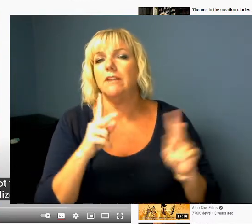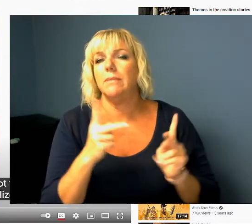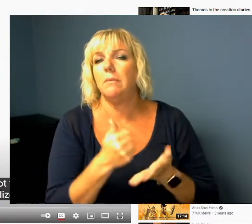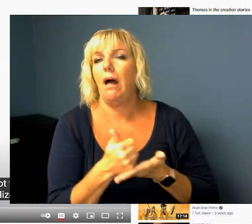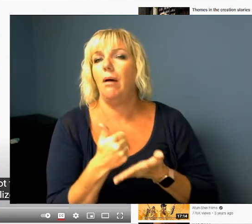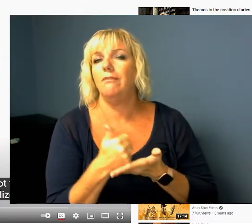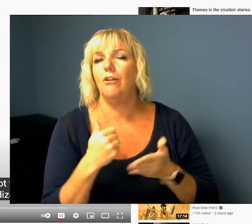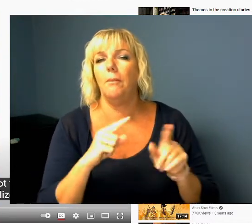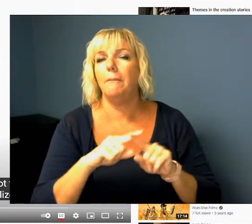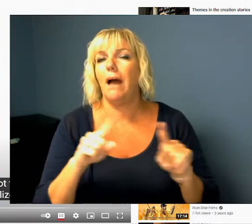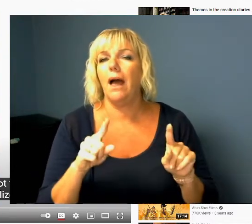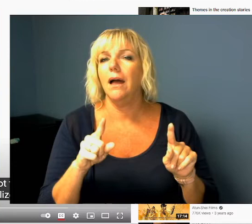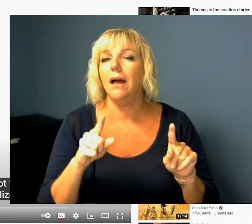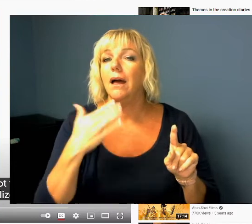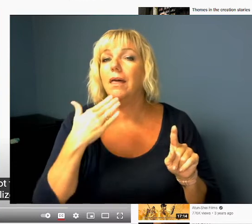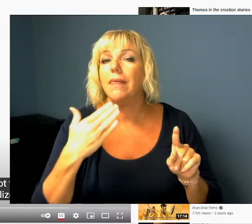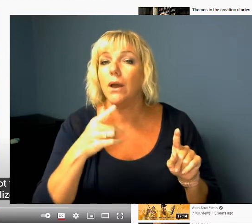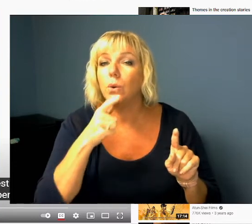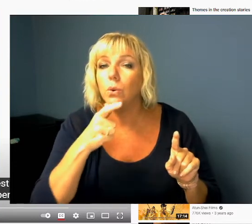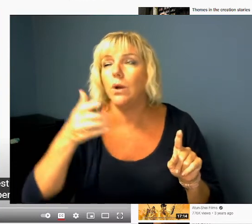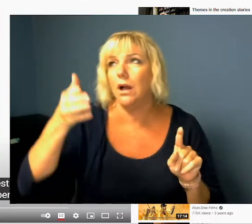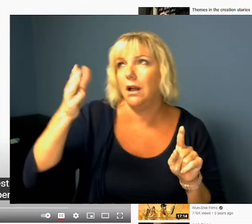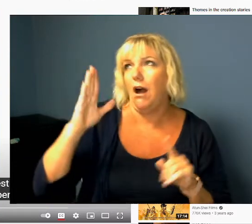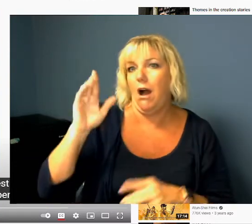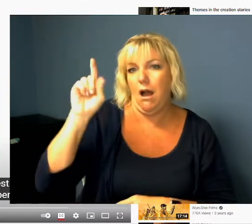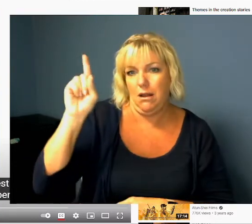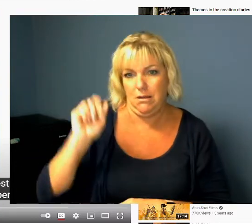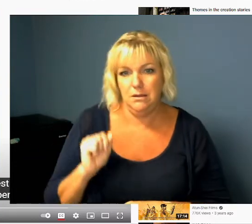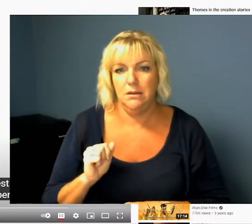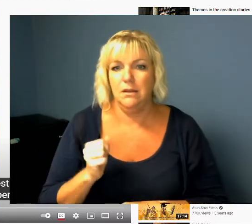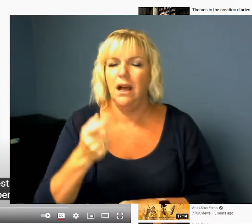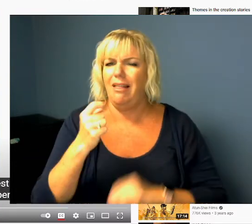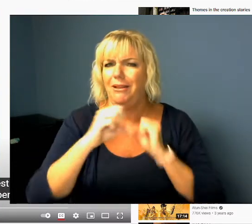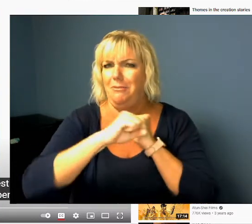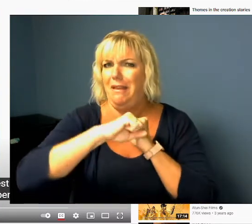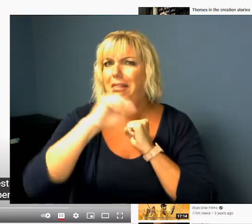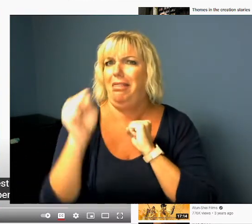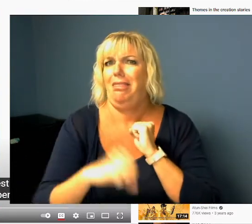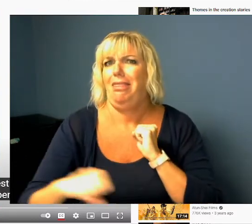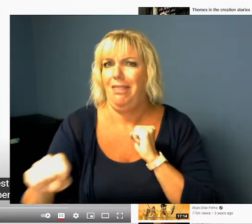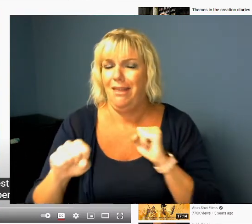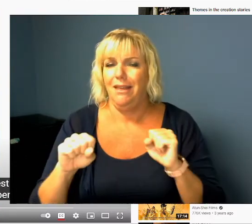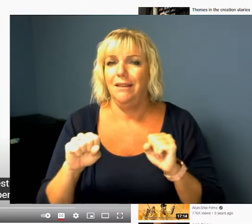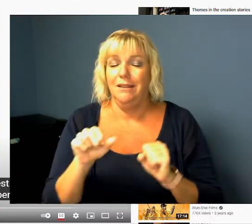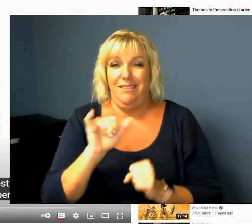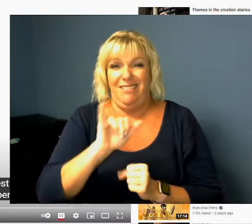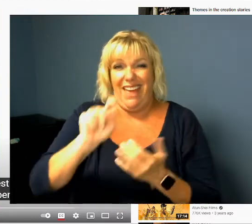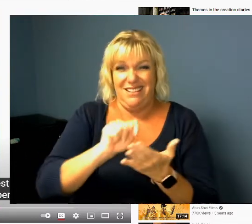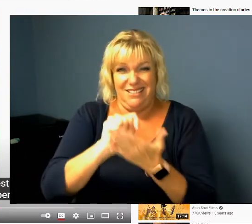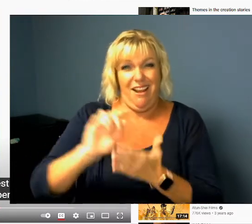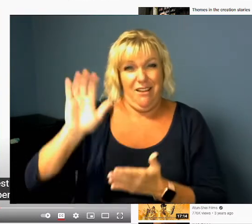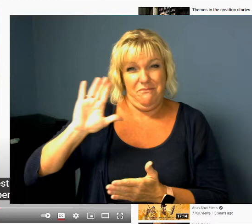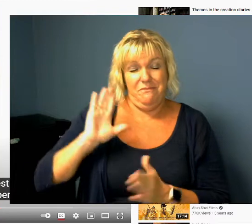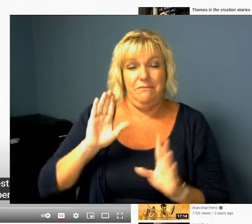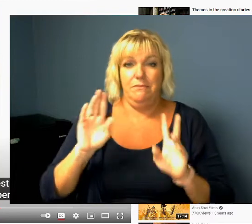peoples. It's super sensationalized and was incredibly popular read, a bestseller